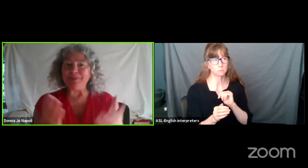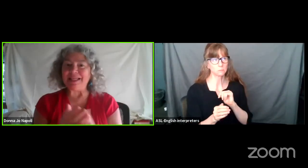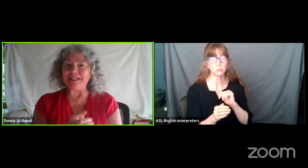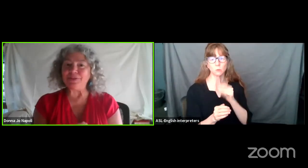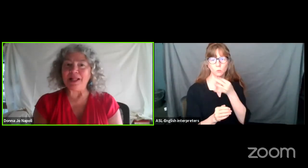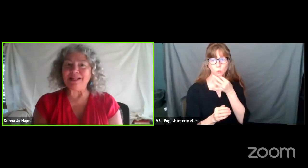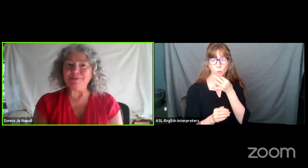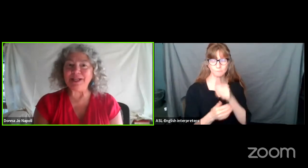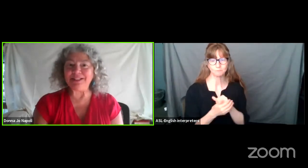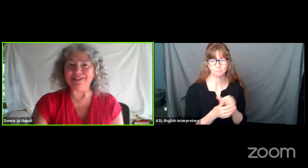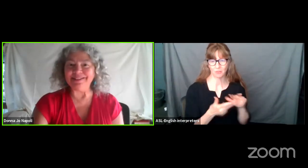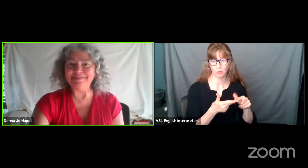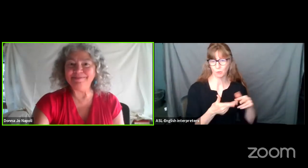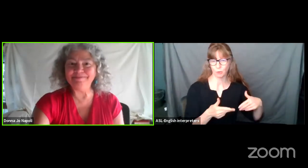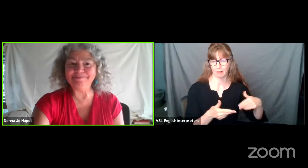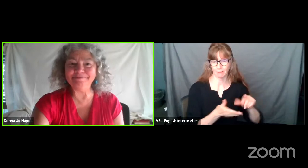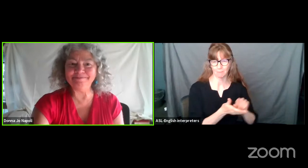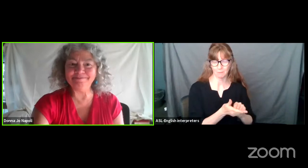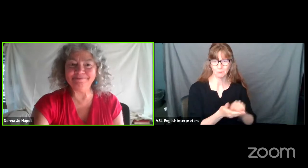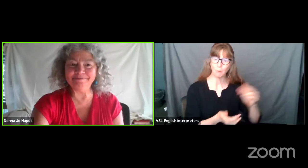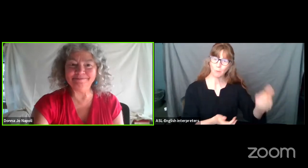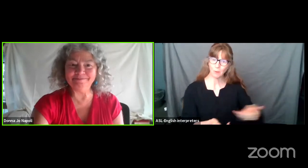So let's welcome Rachel.